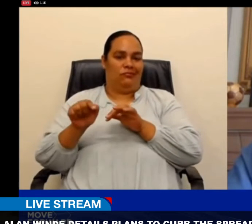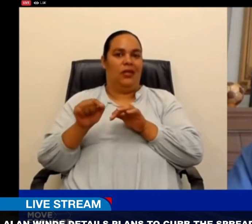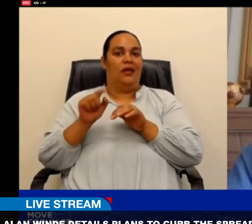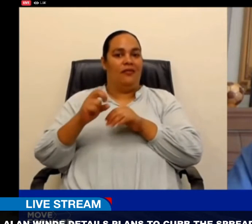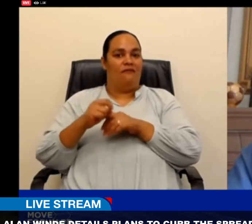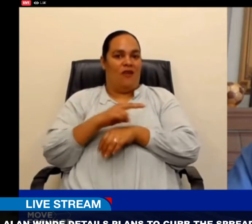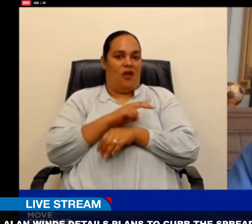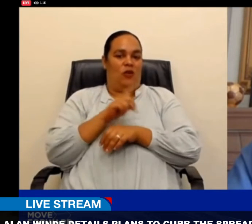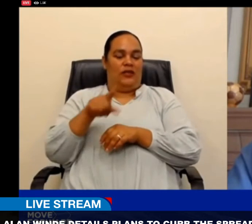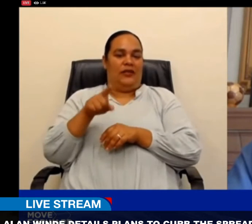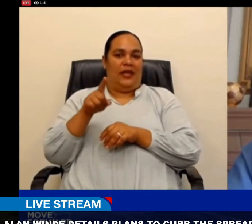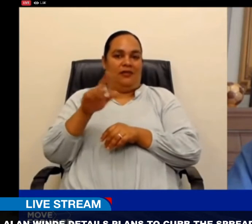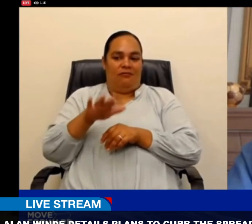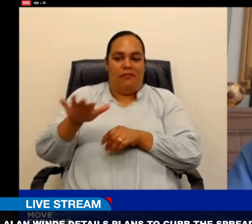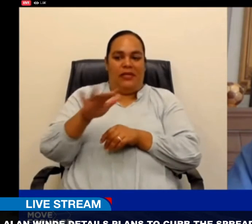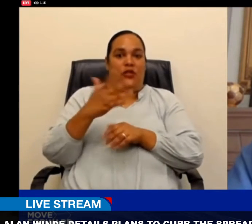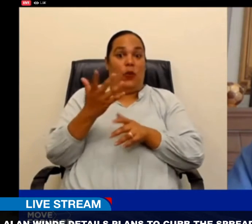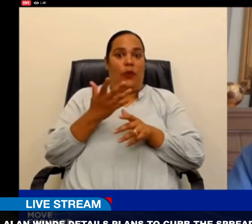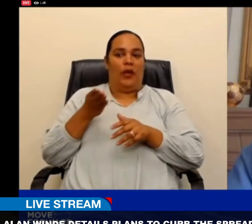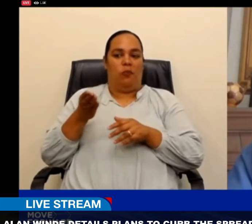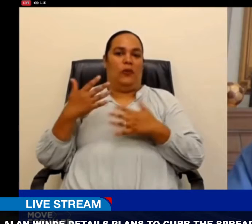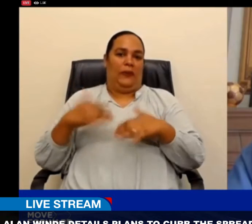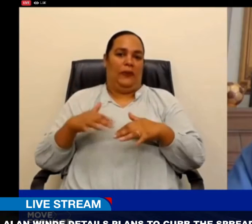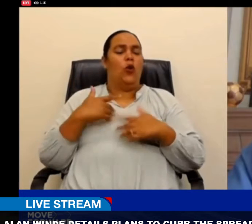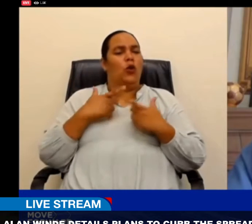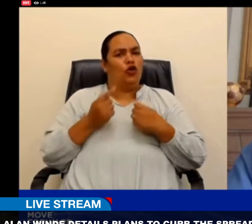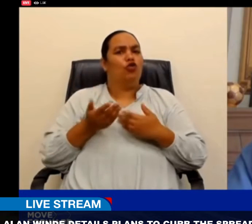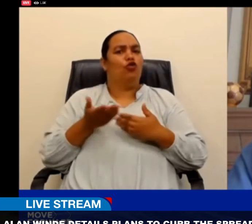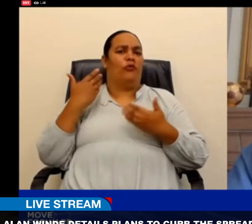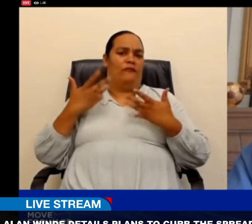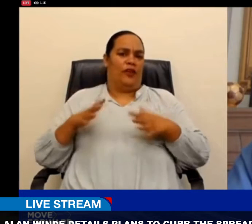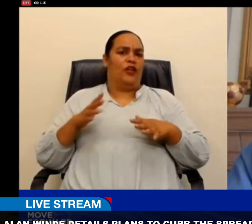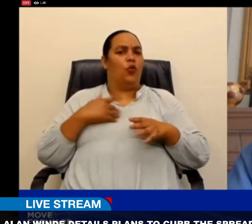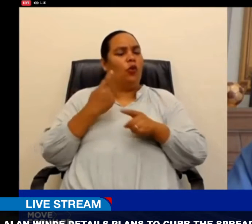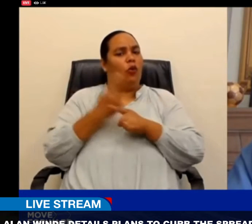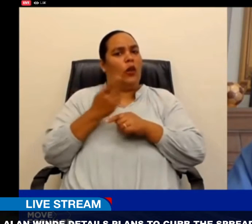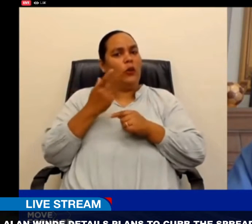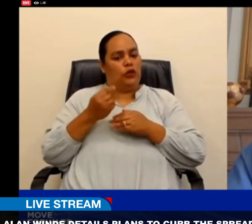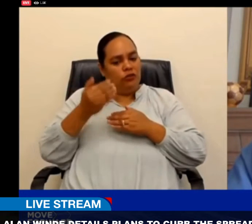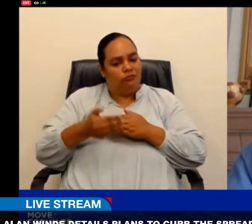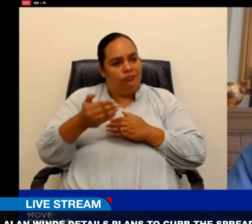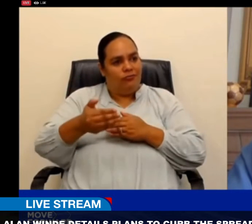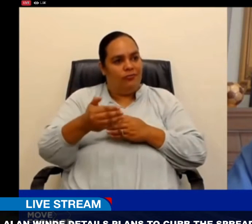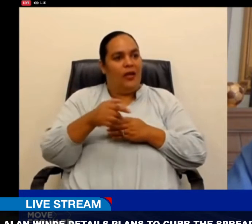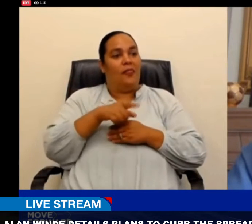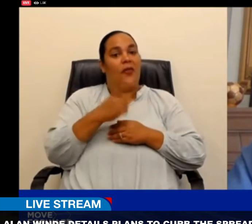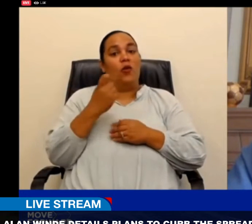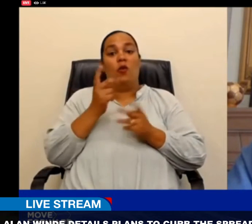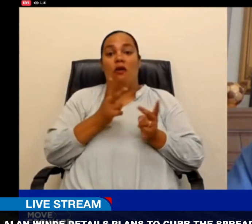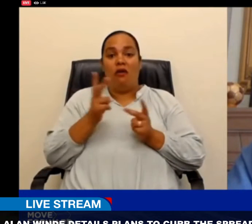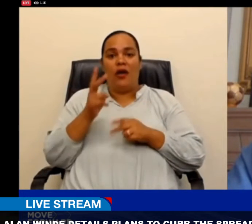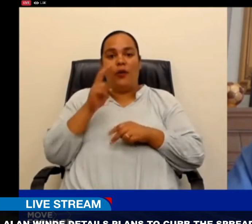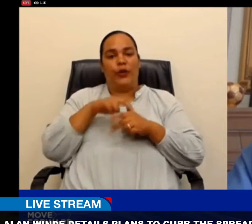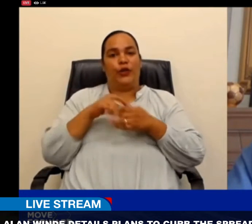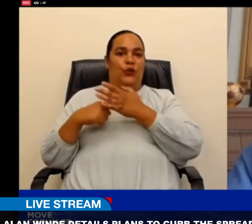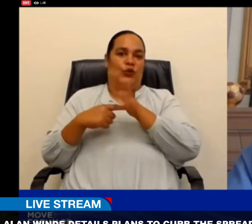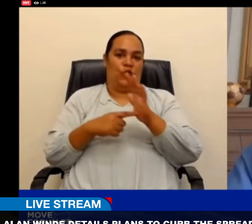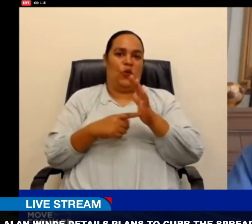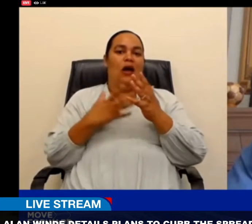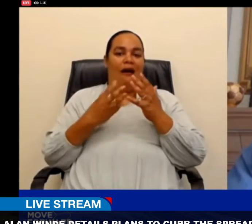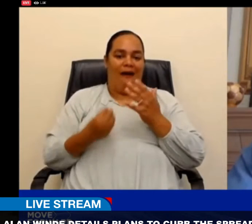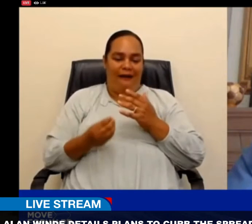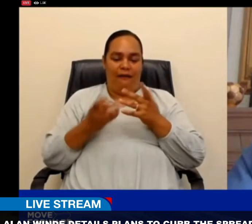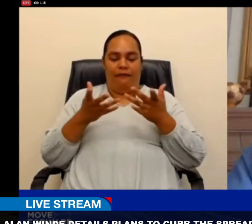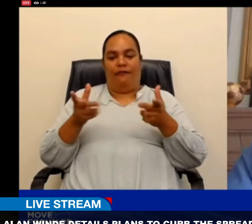in these hotspots. We've done it before, we've done it regularly, and this one again, we've got to show that we've got this in